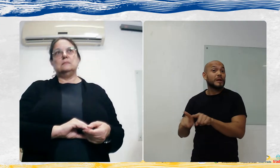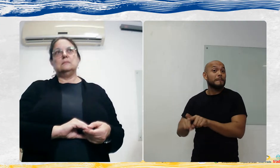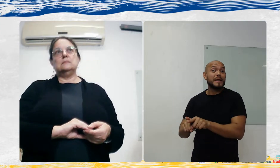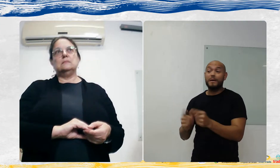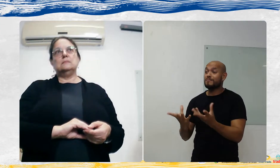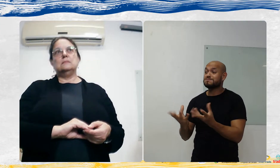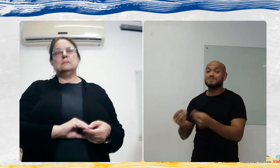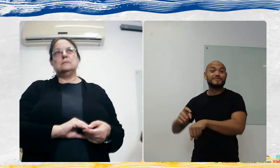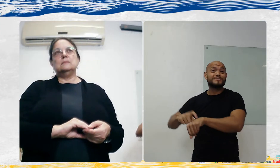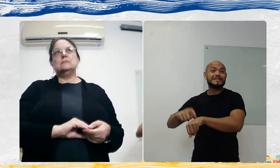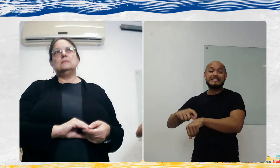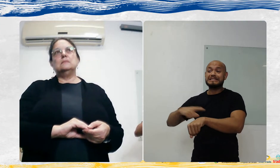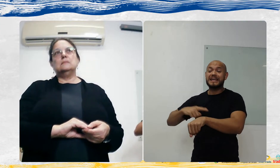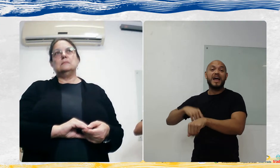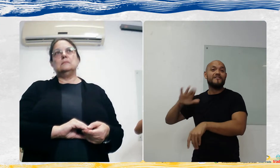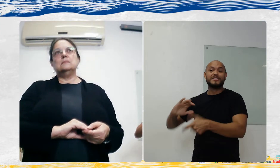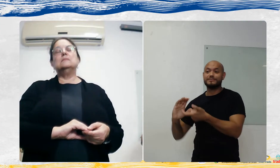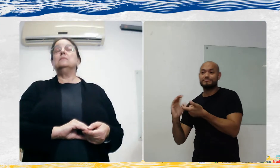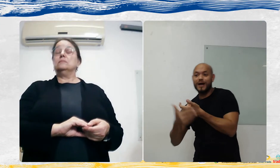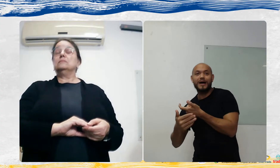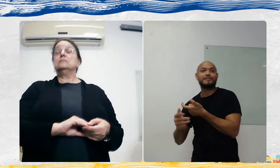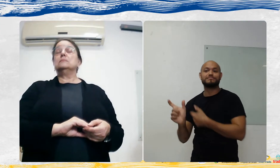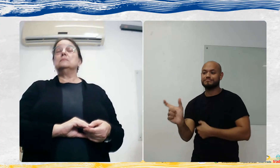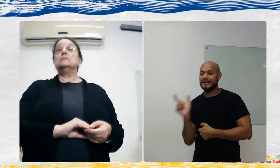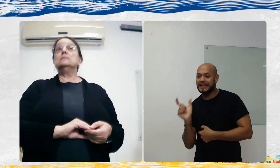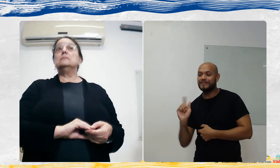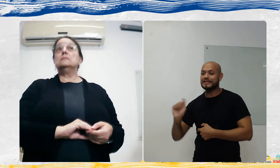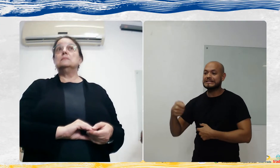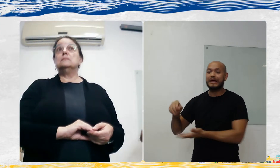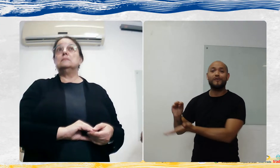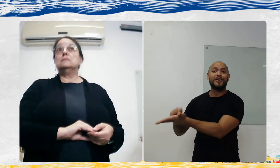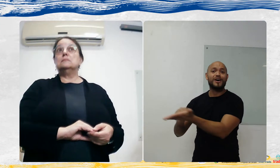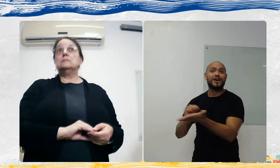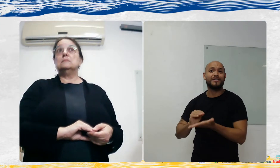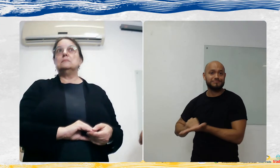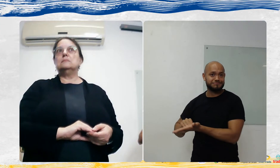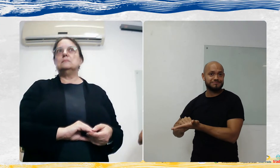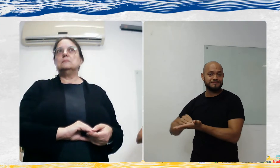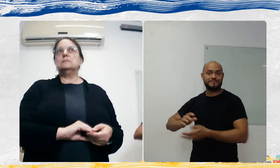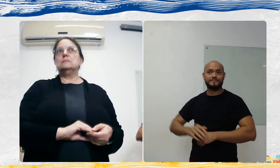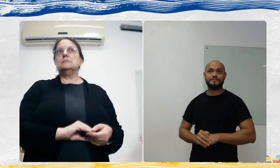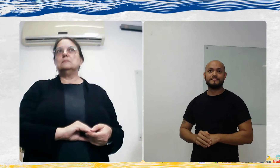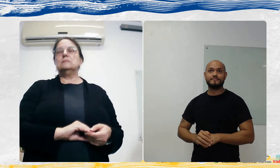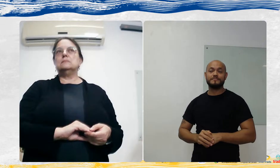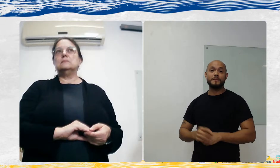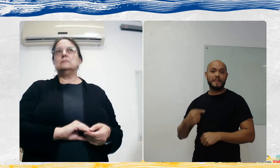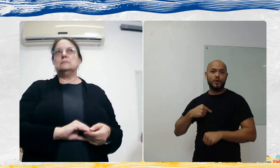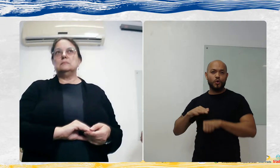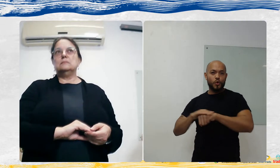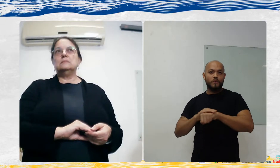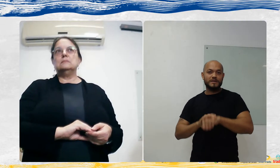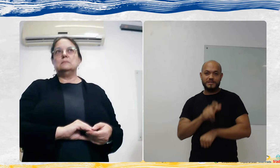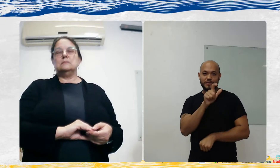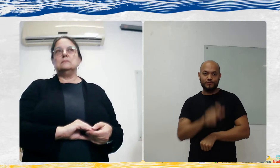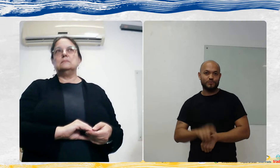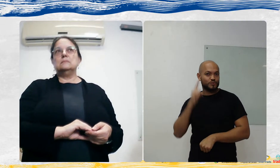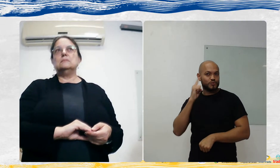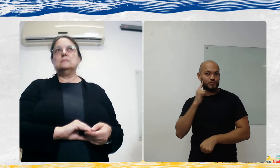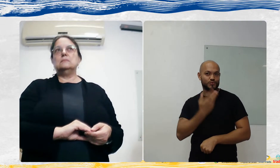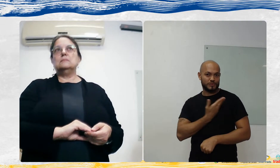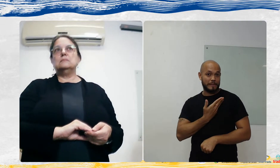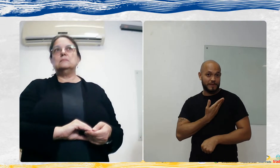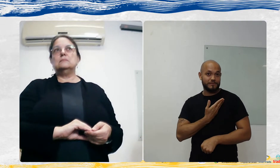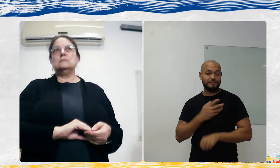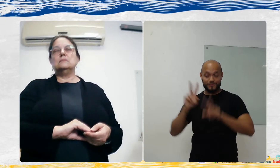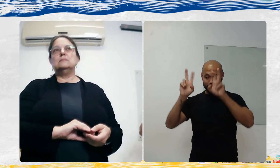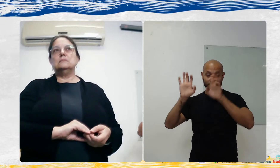for the word or for the concept. And I talked to a deaf friend about it, and I